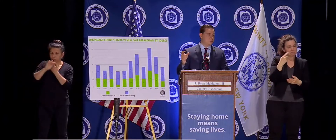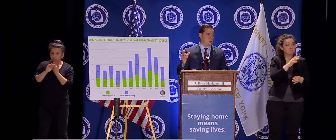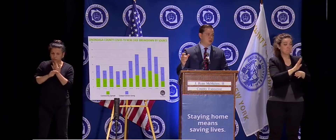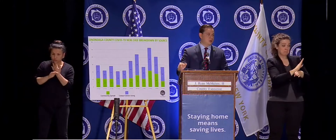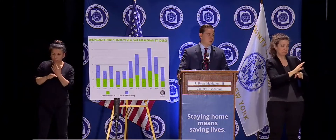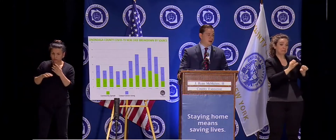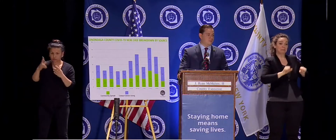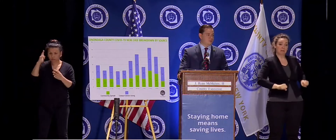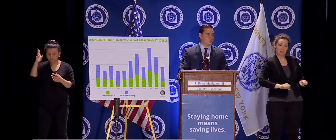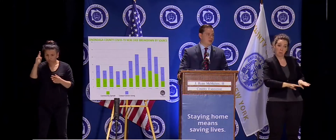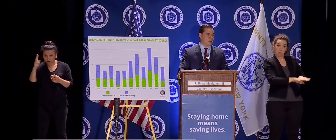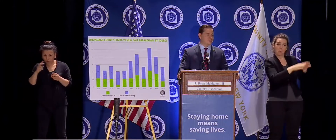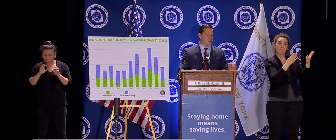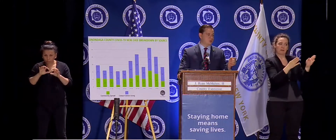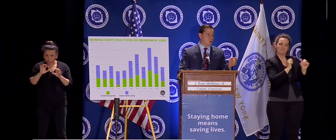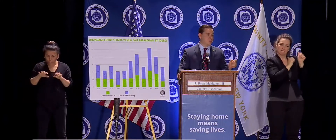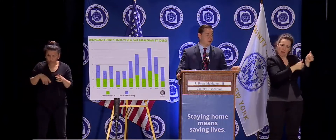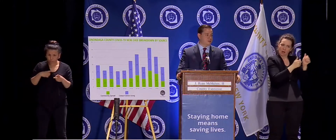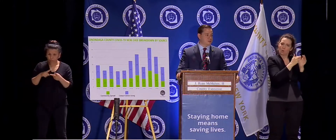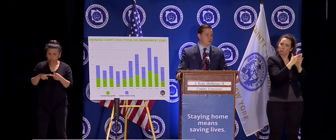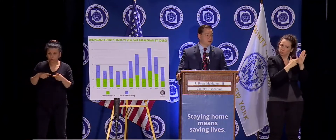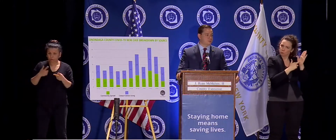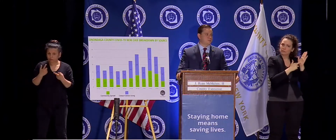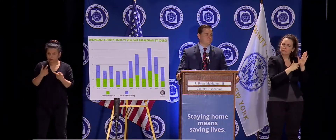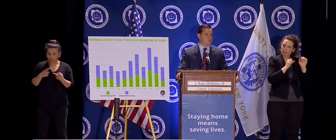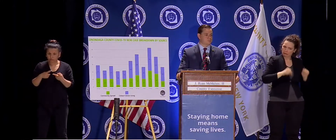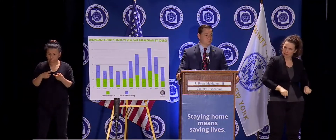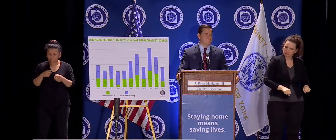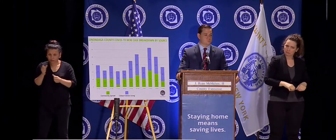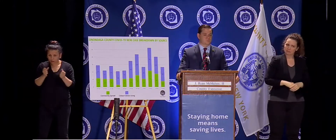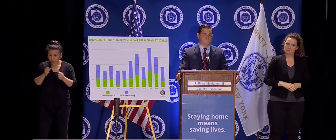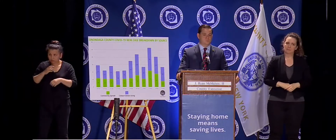the new guidance or the new regulations.